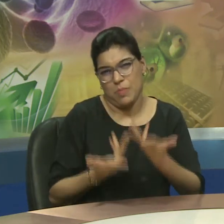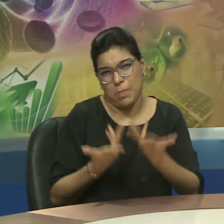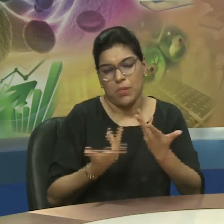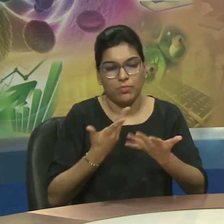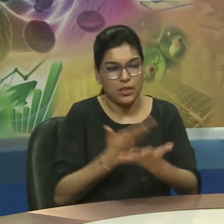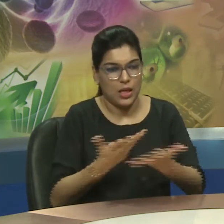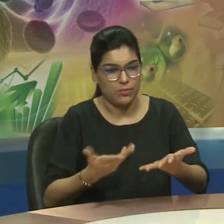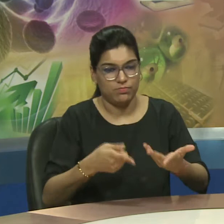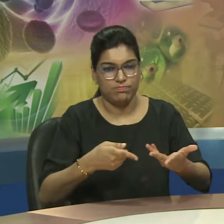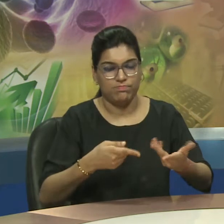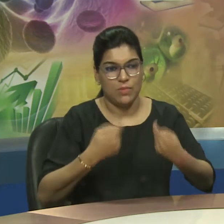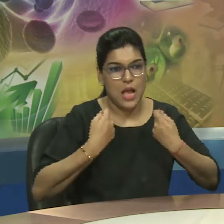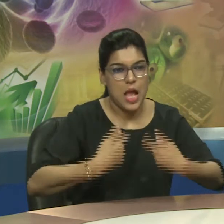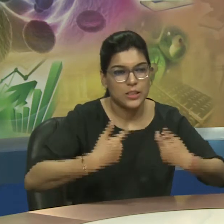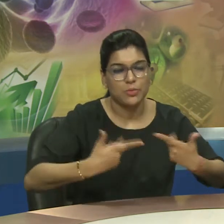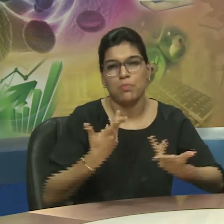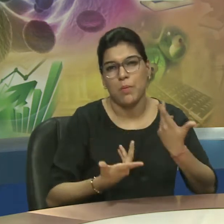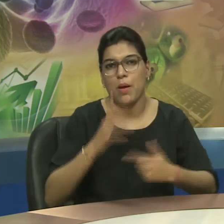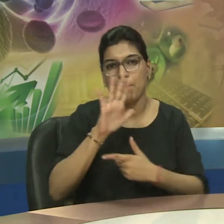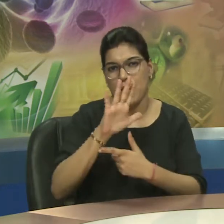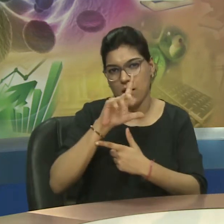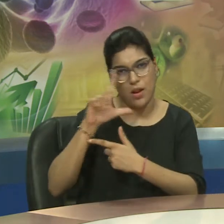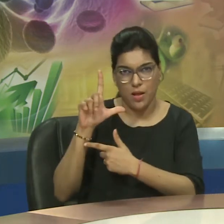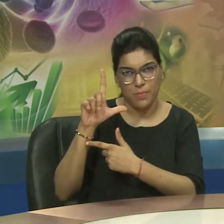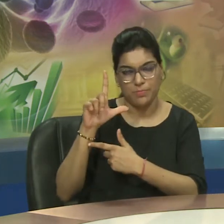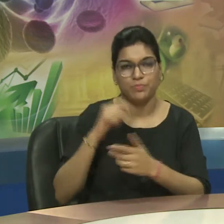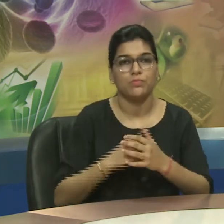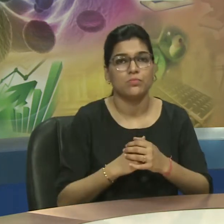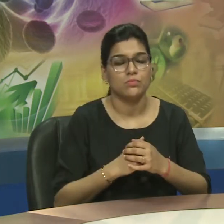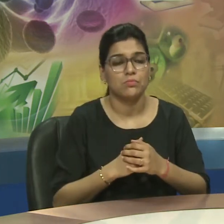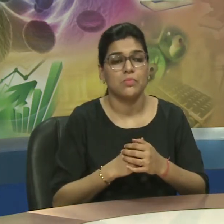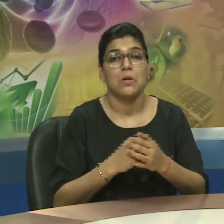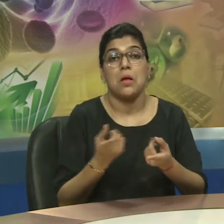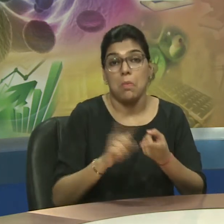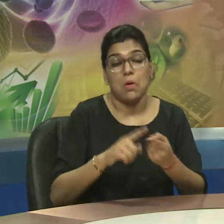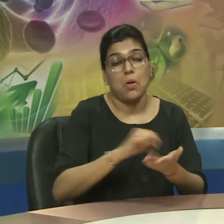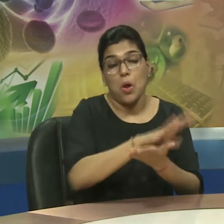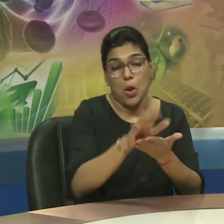Fourth point is the insured is entitled to